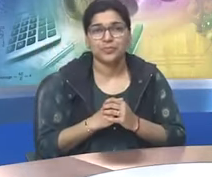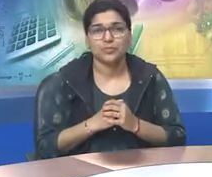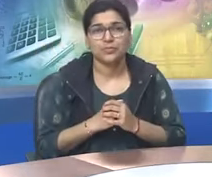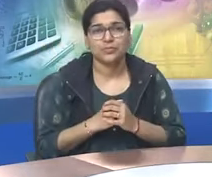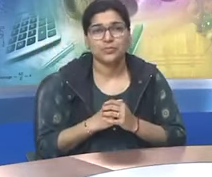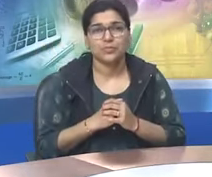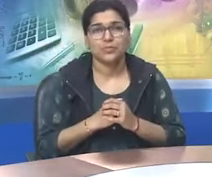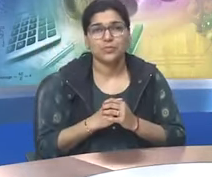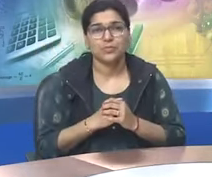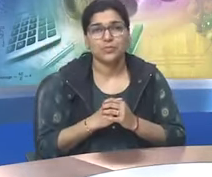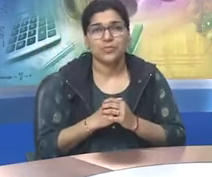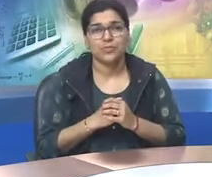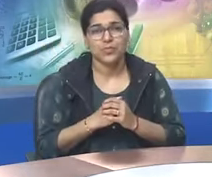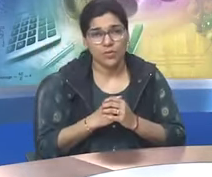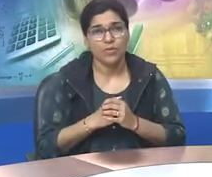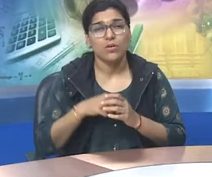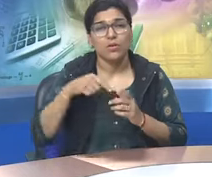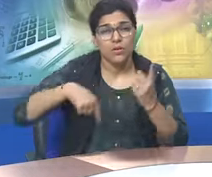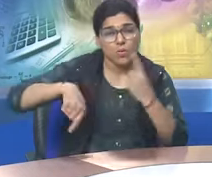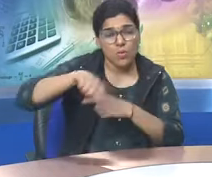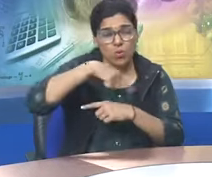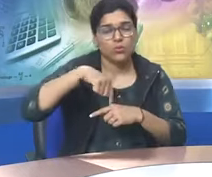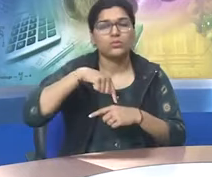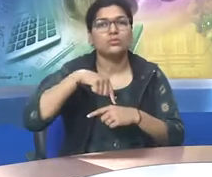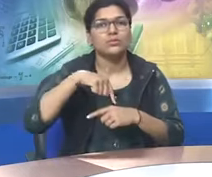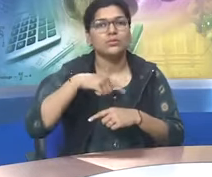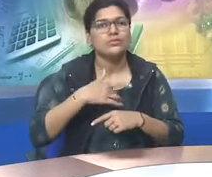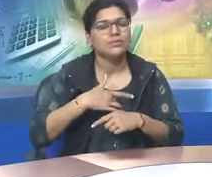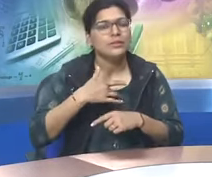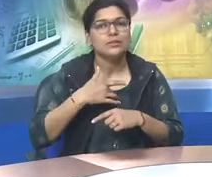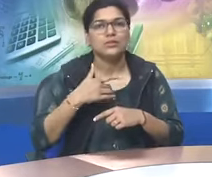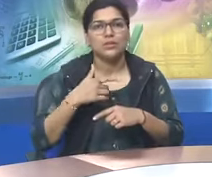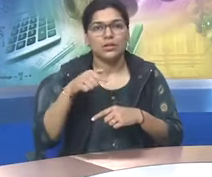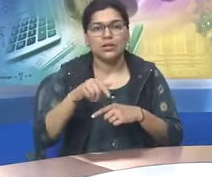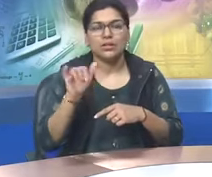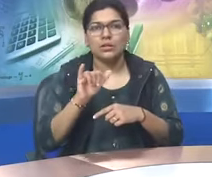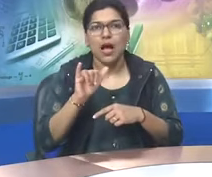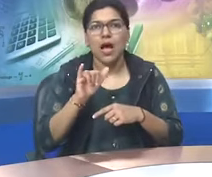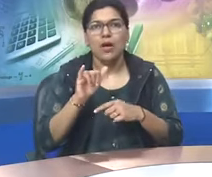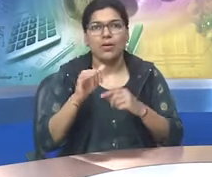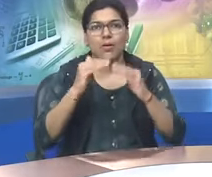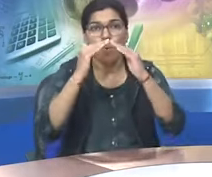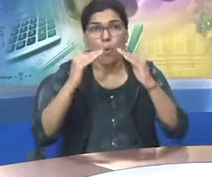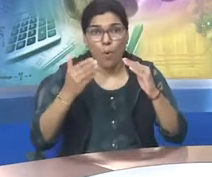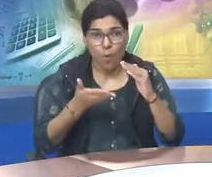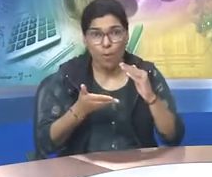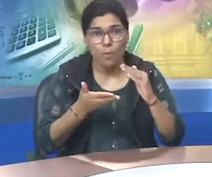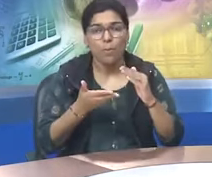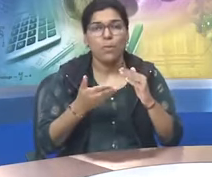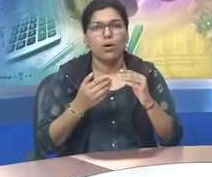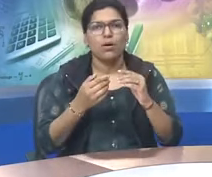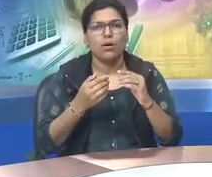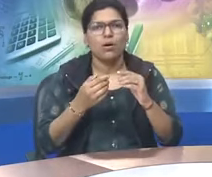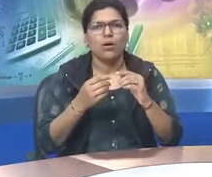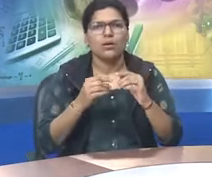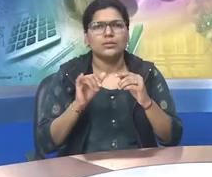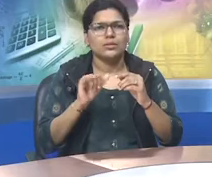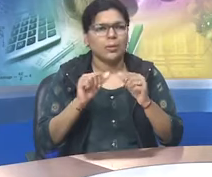because of her own marriage, she was separated from the house. So the